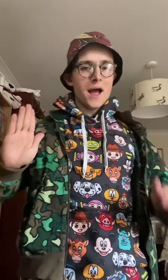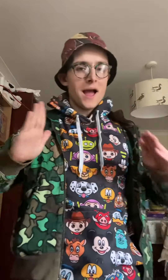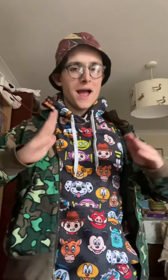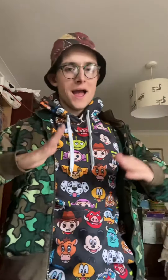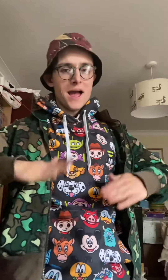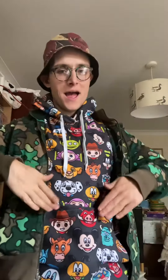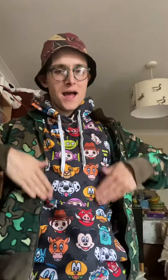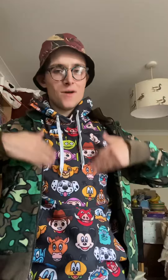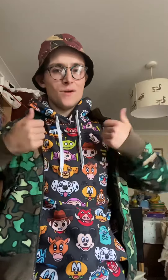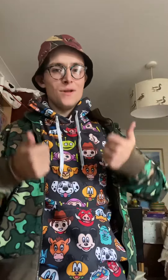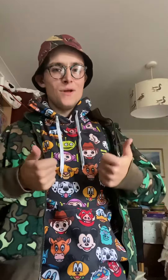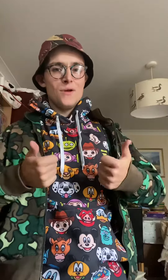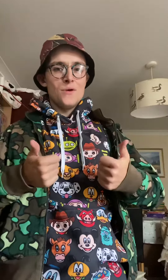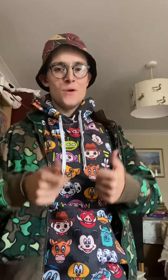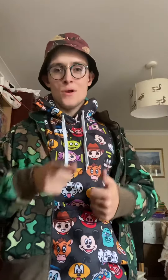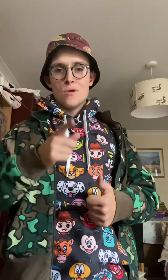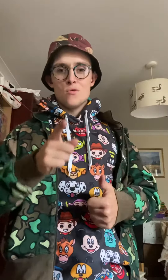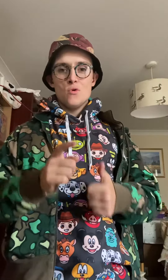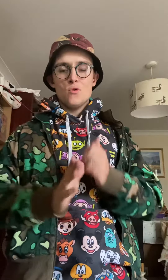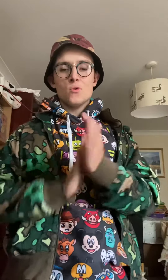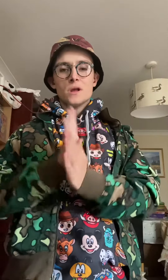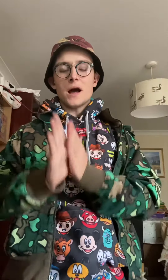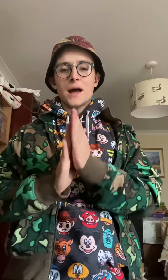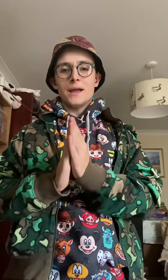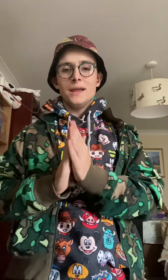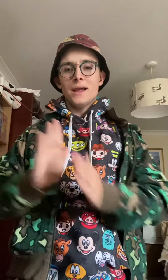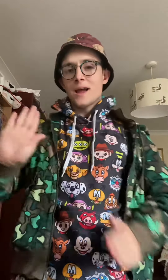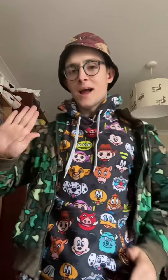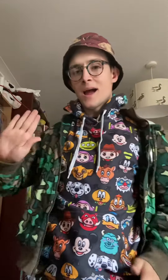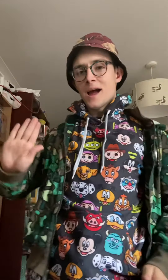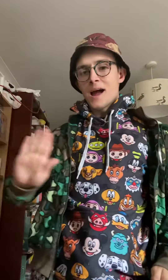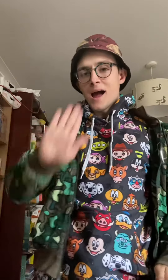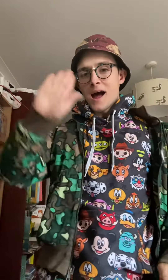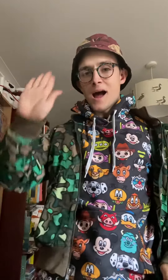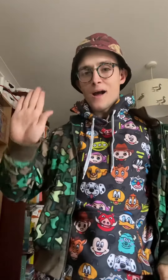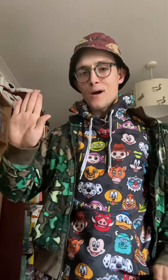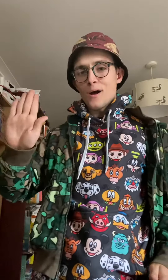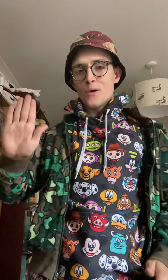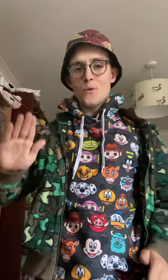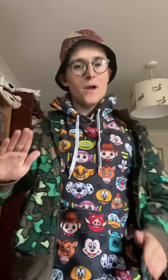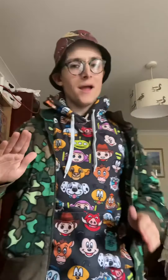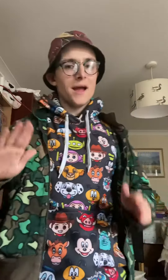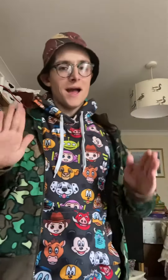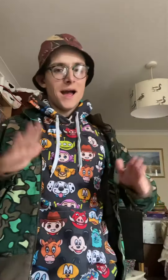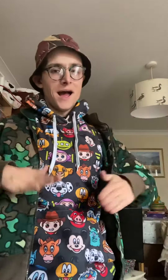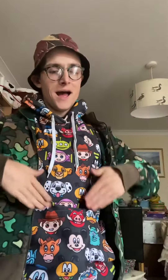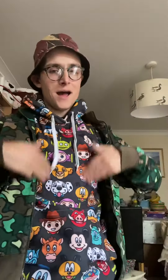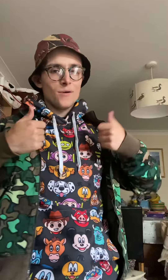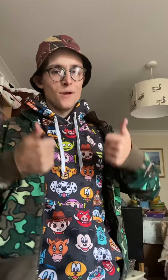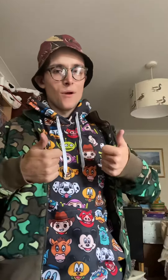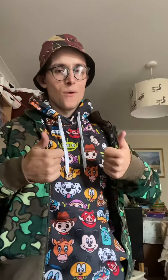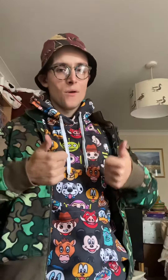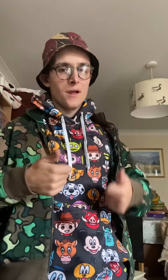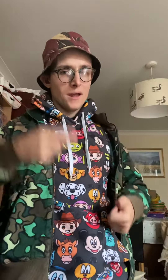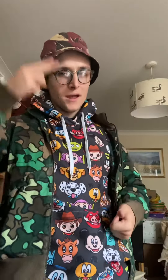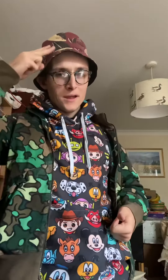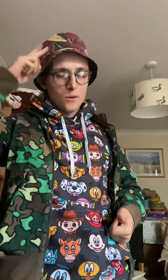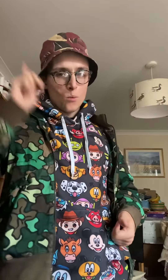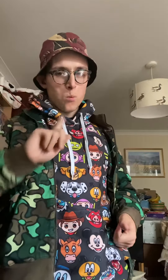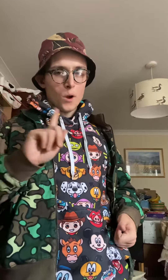How are you? You guys? Hello! How are you? What